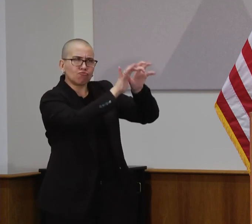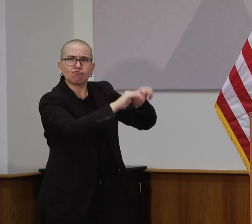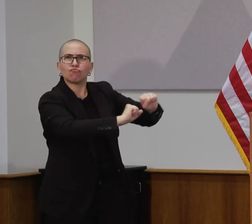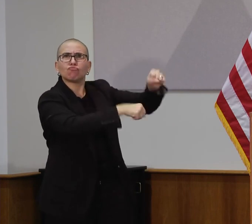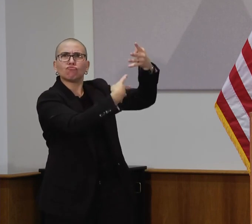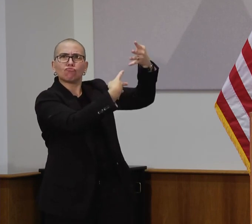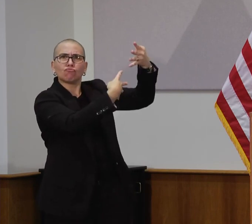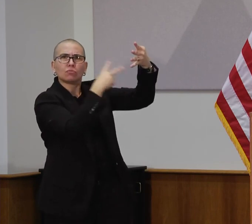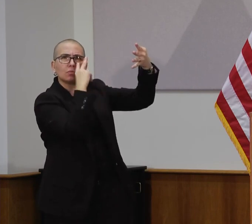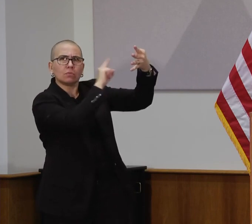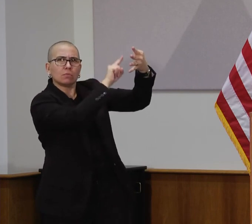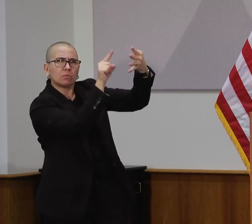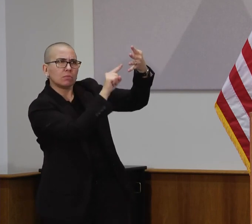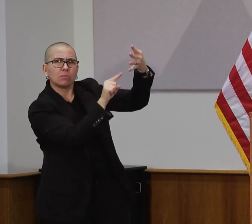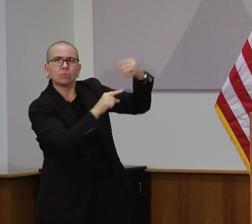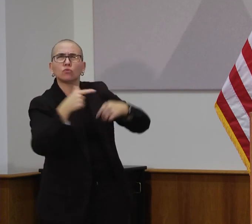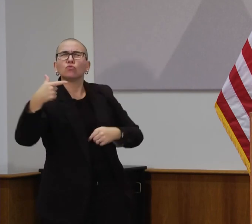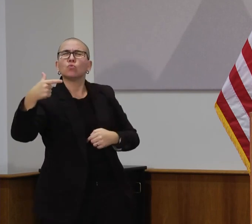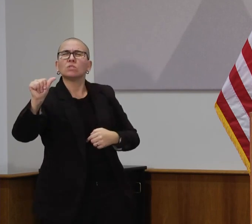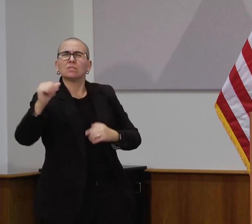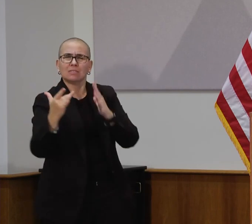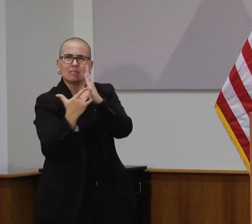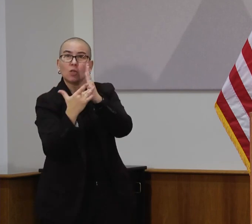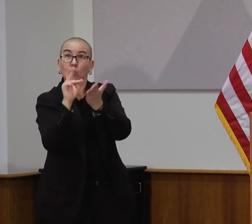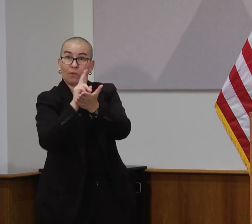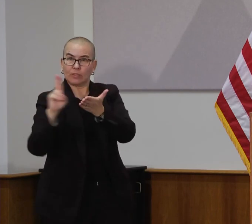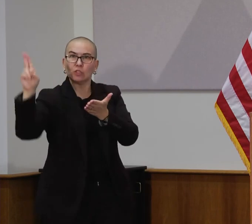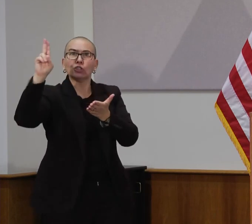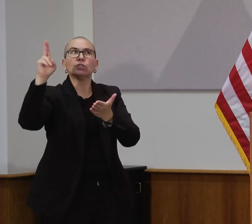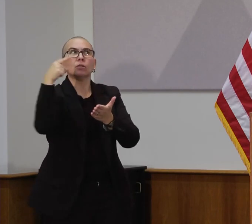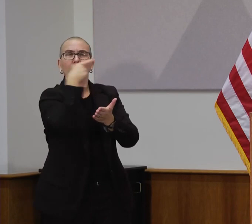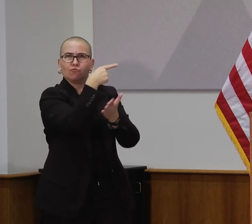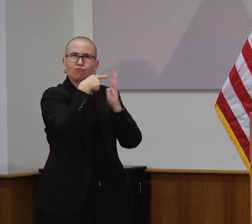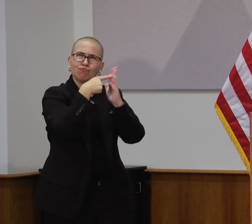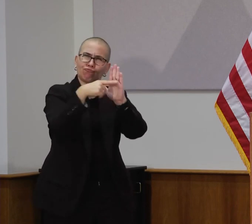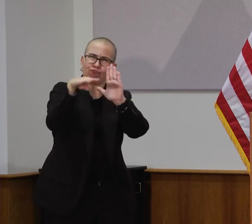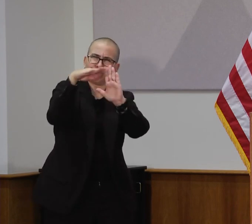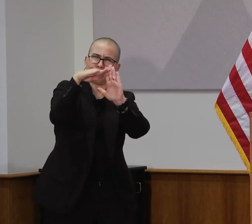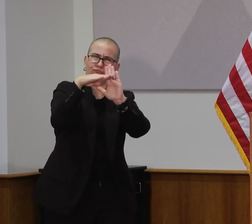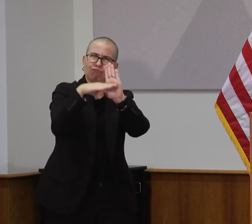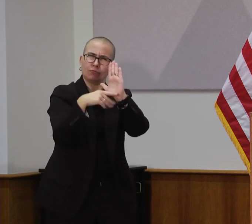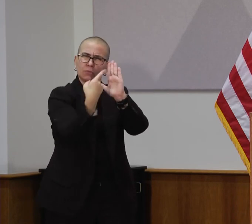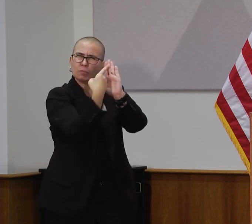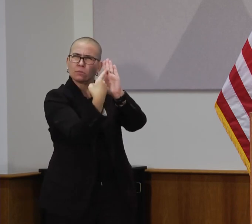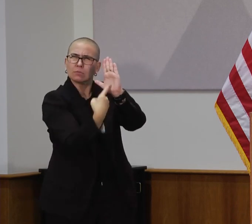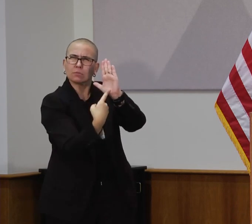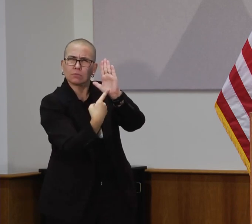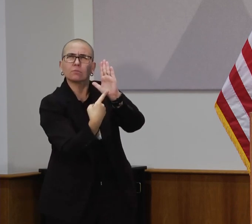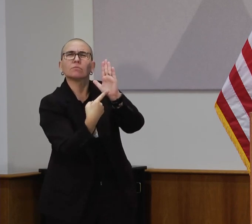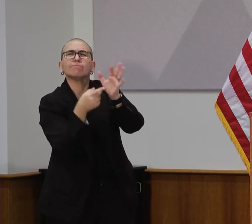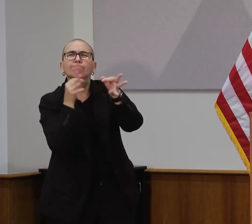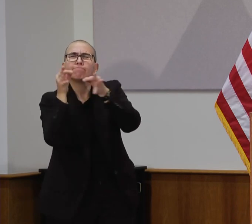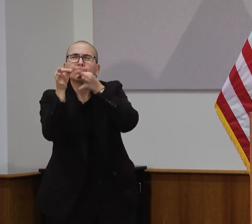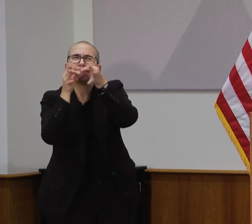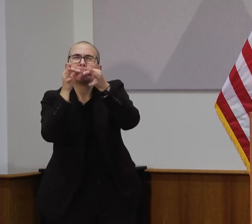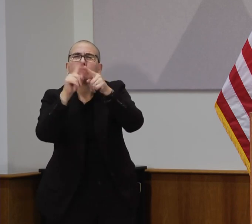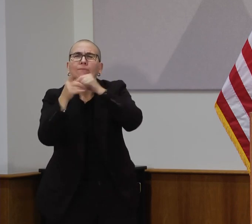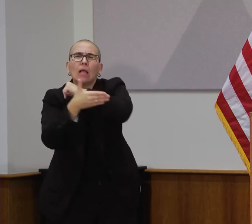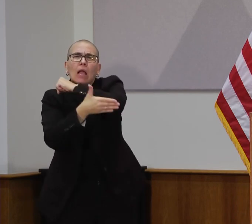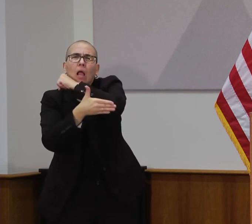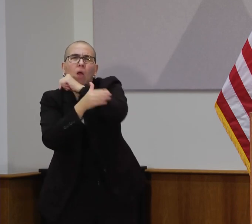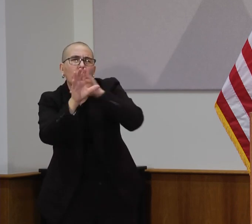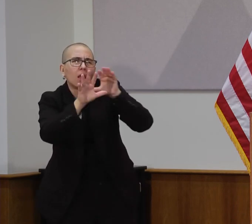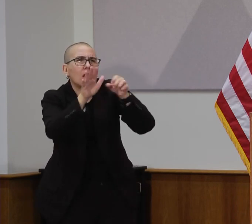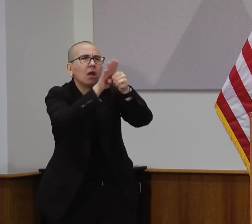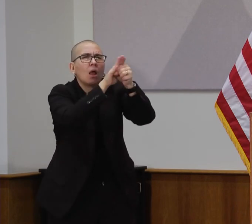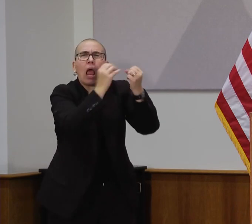Georgia Tech that allows you to literally look county by county and on that website they calculate the risk of any